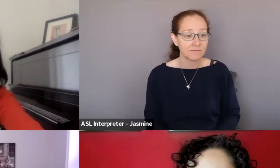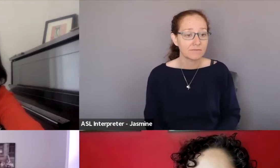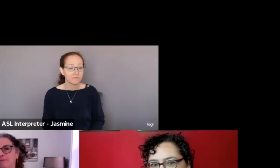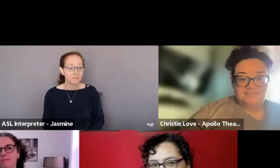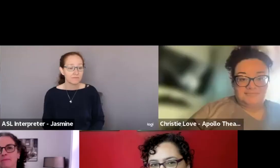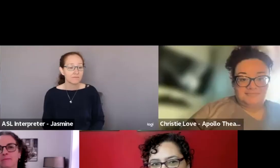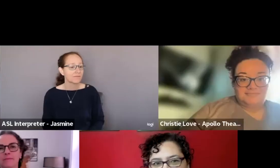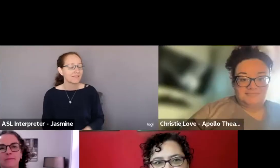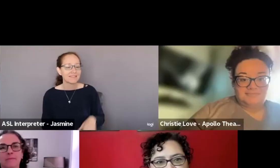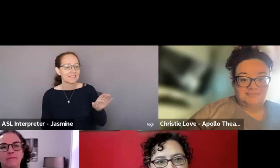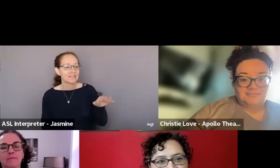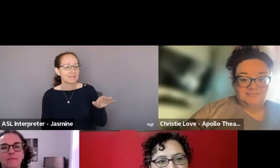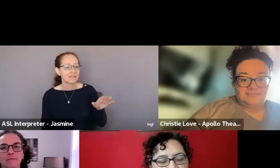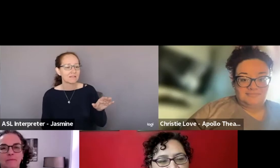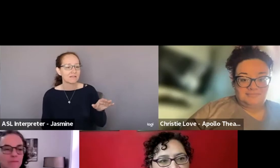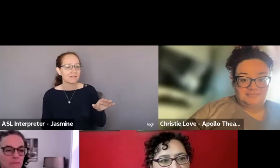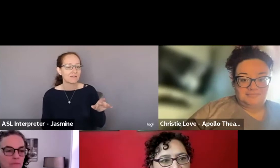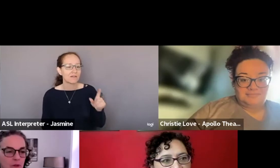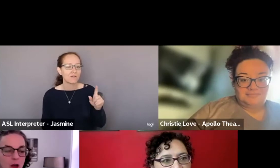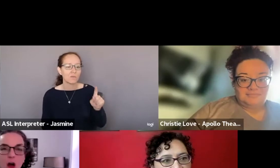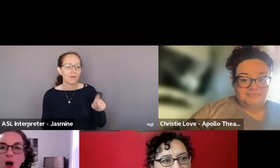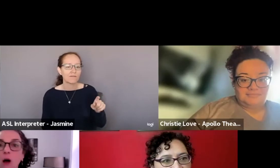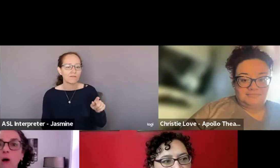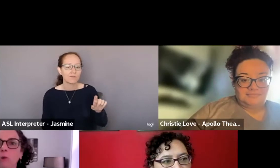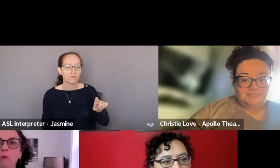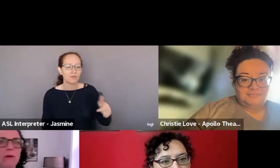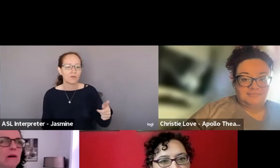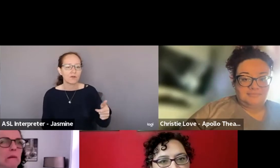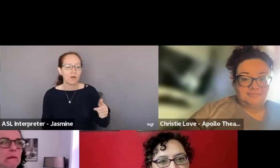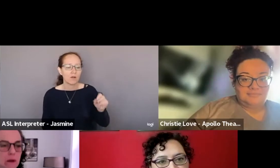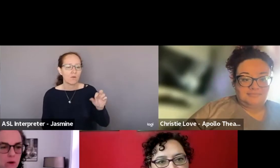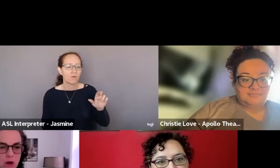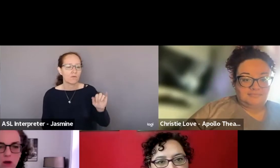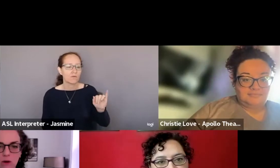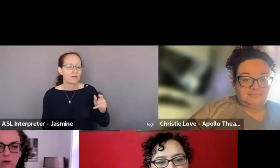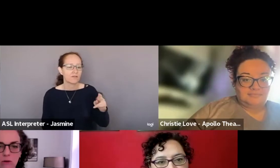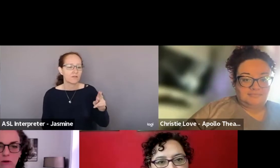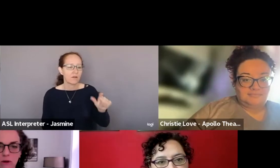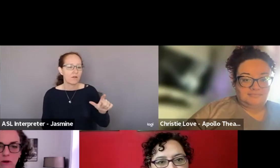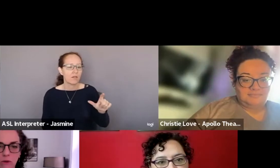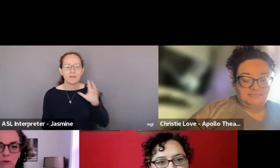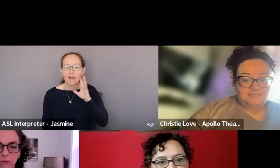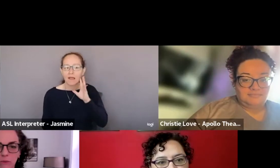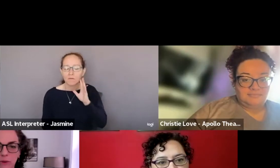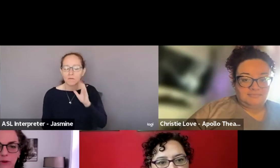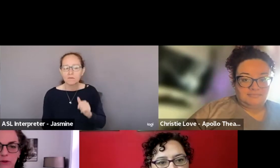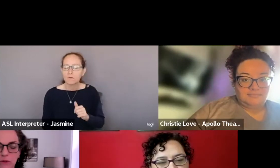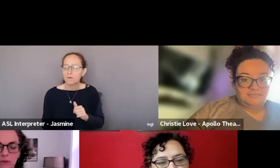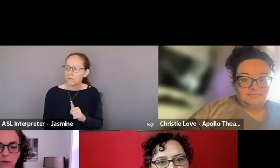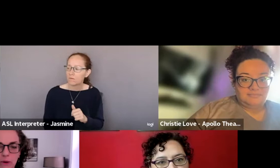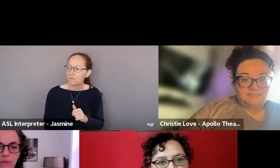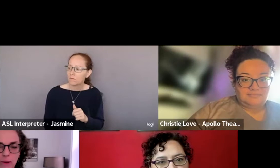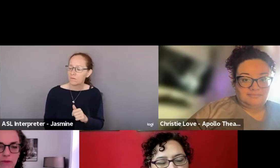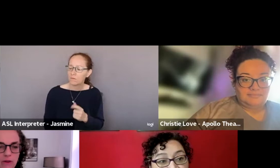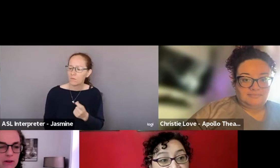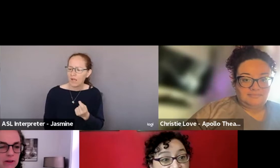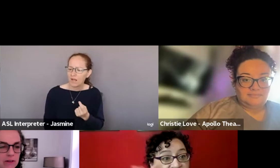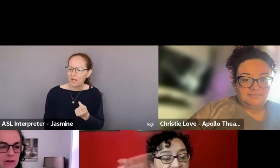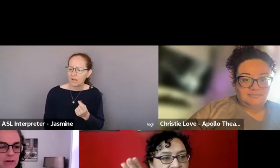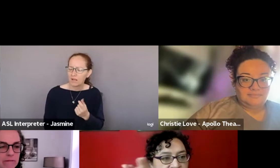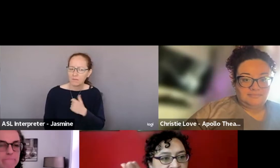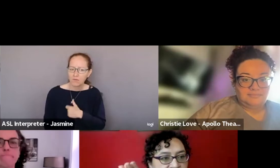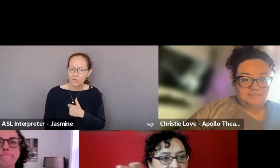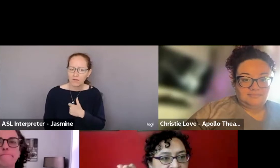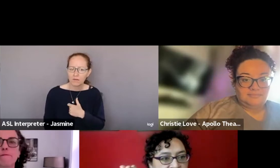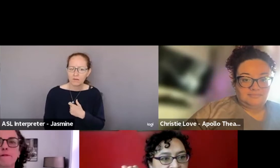Oh, you just have to turn on original sound. I forgot to mention that. You are going to change. Uh-oh. I'm sorry. She's doing It